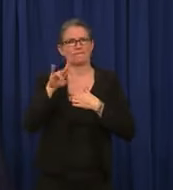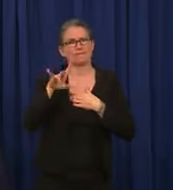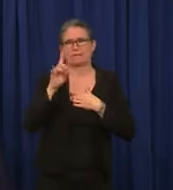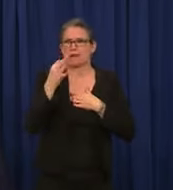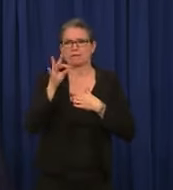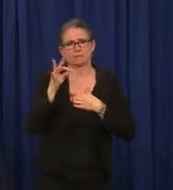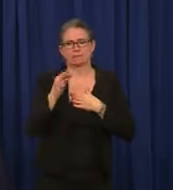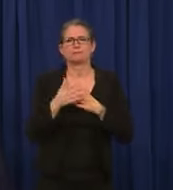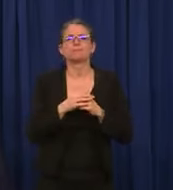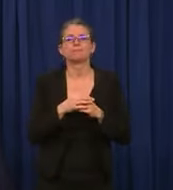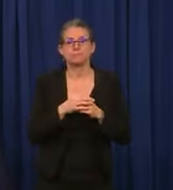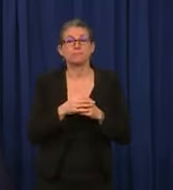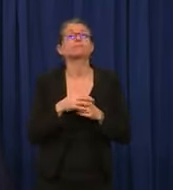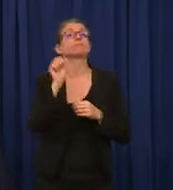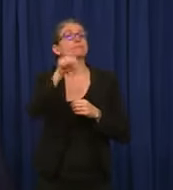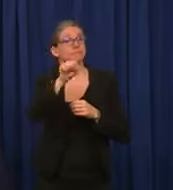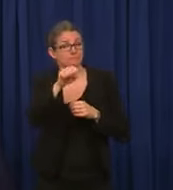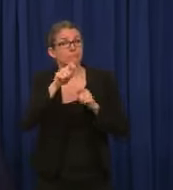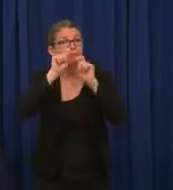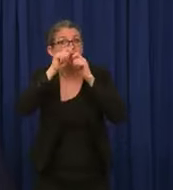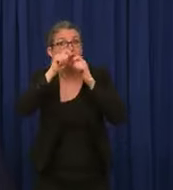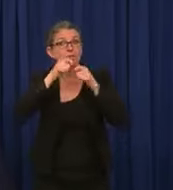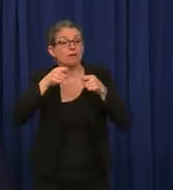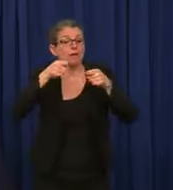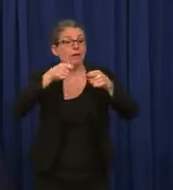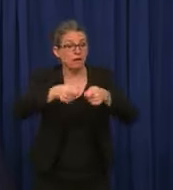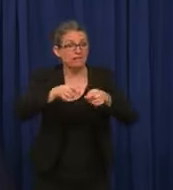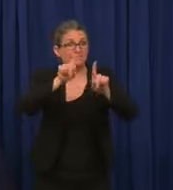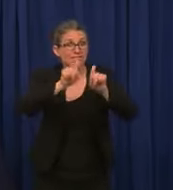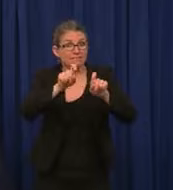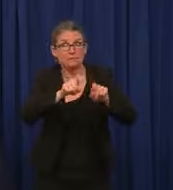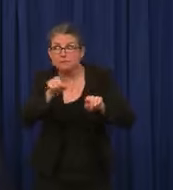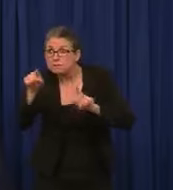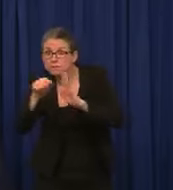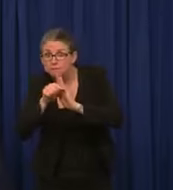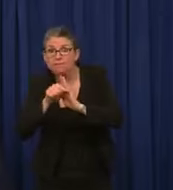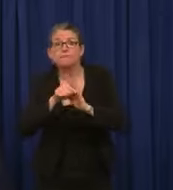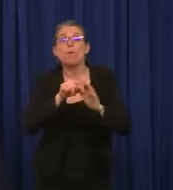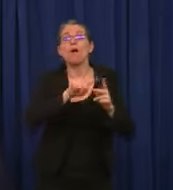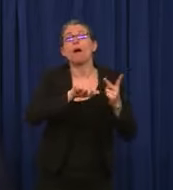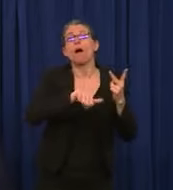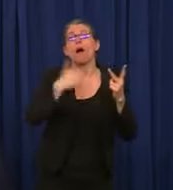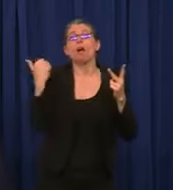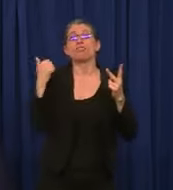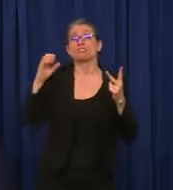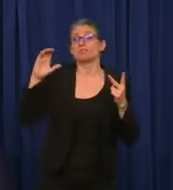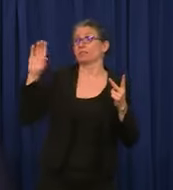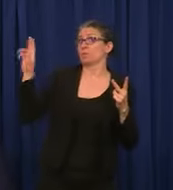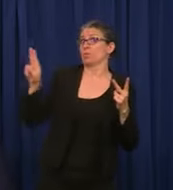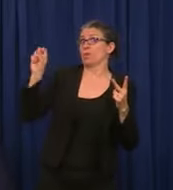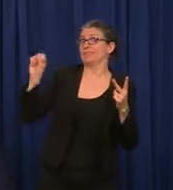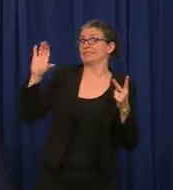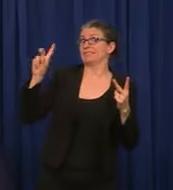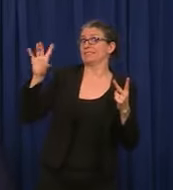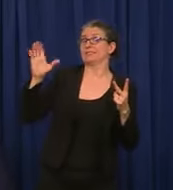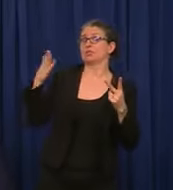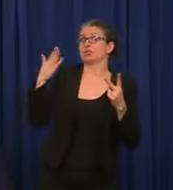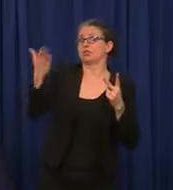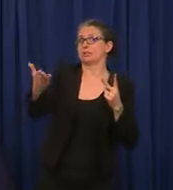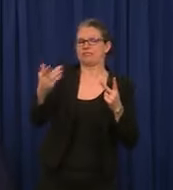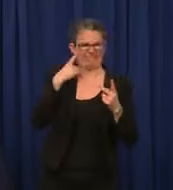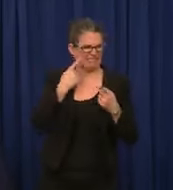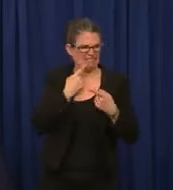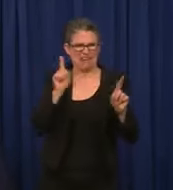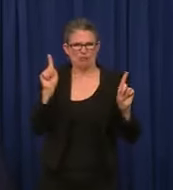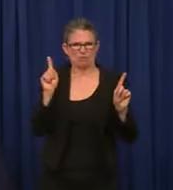is negative. The other was recently, it was announced by the US CDC over 2 weeks ago.